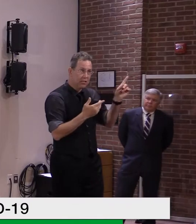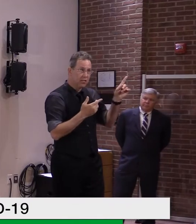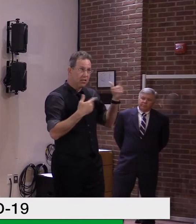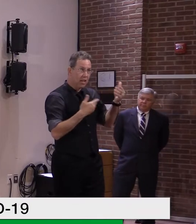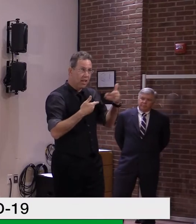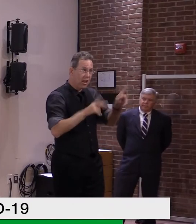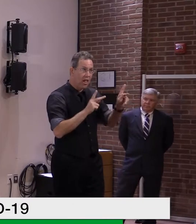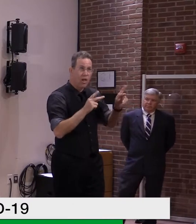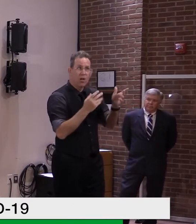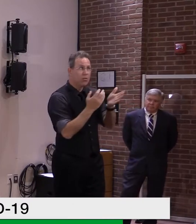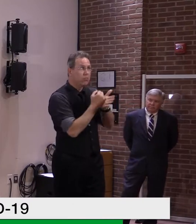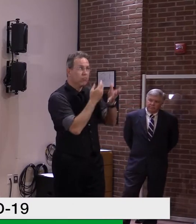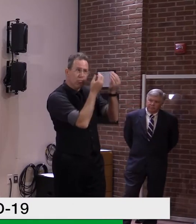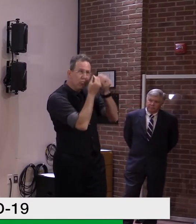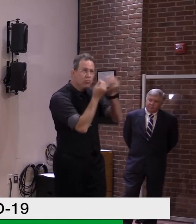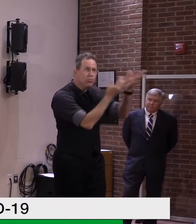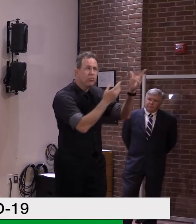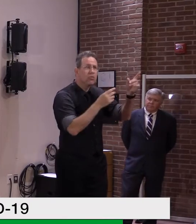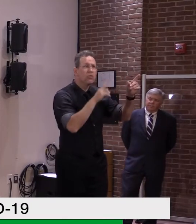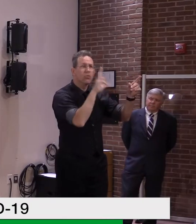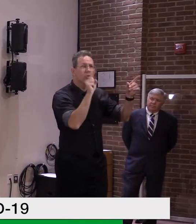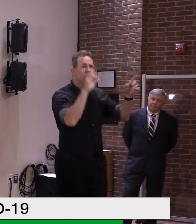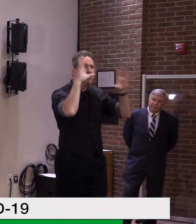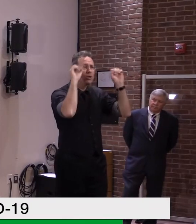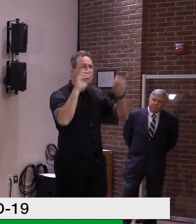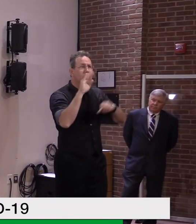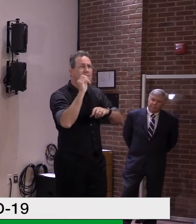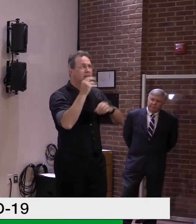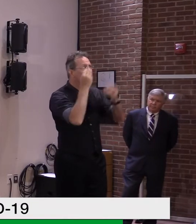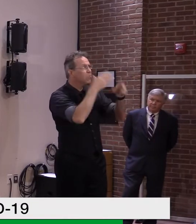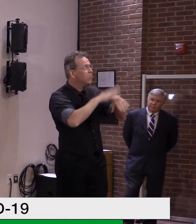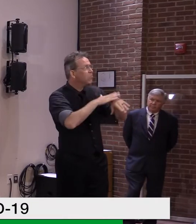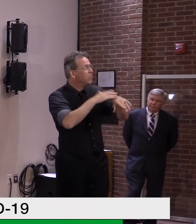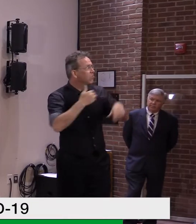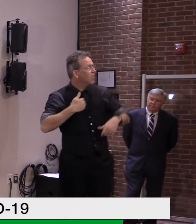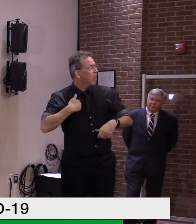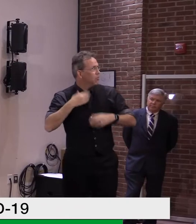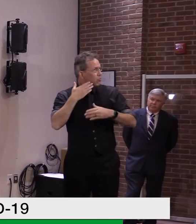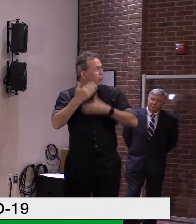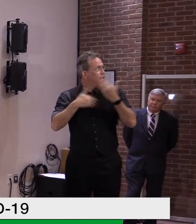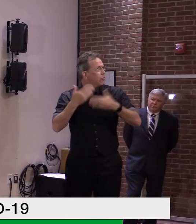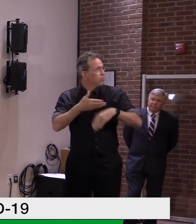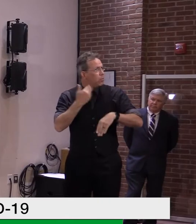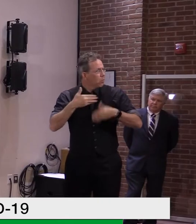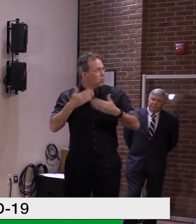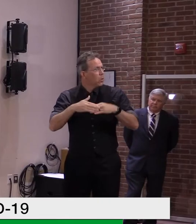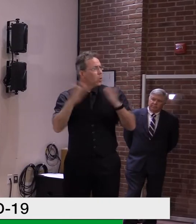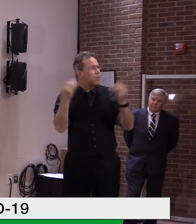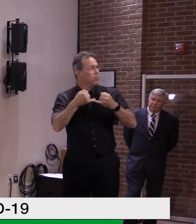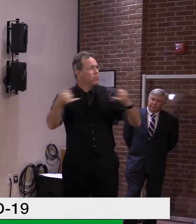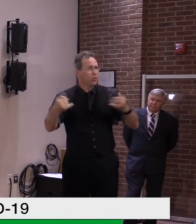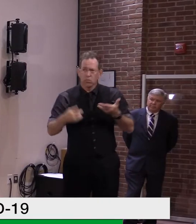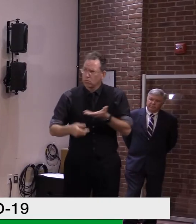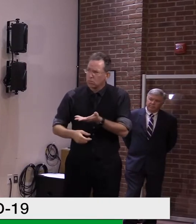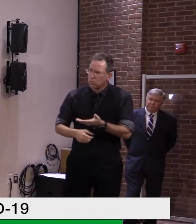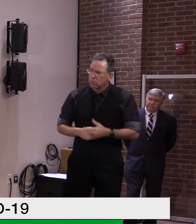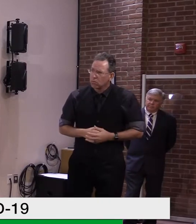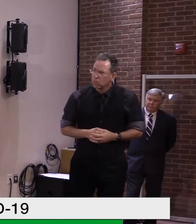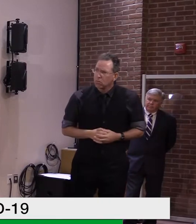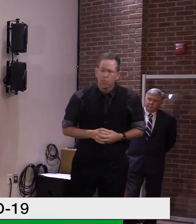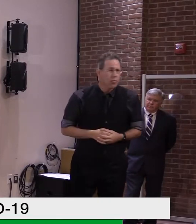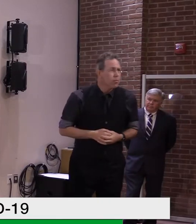received any word back from the Biden administration at this point in time, but we anxiously await the